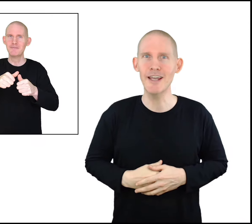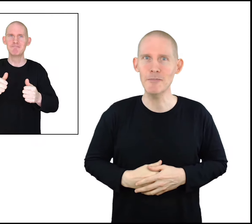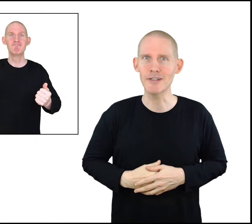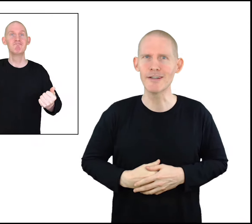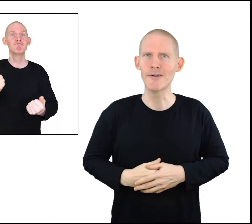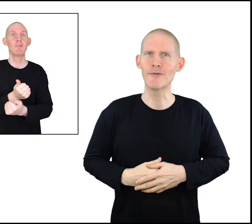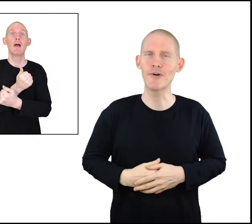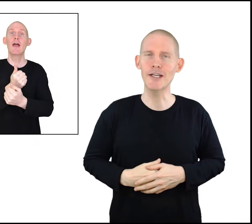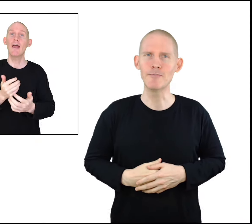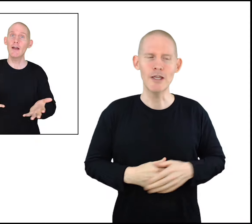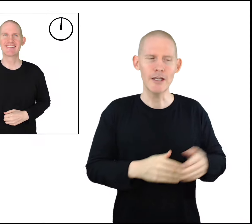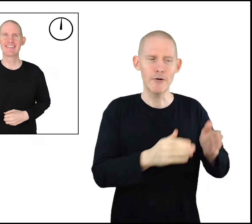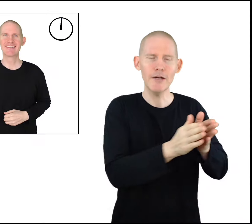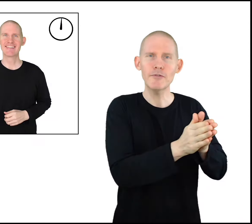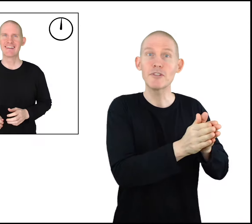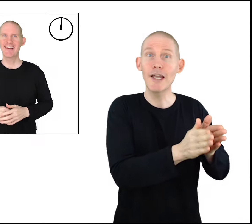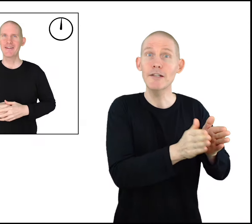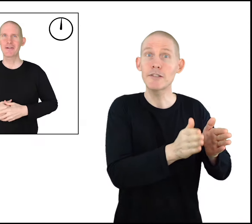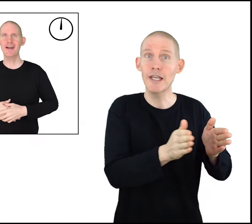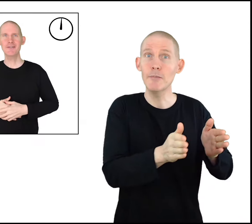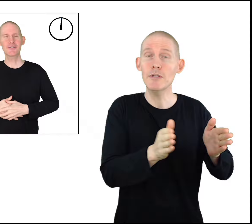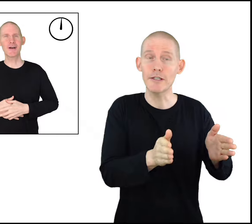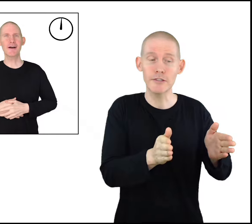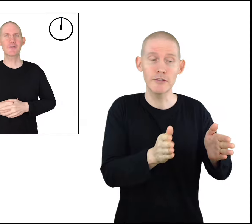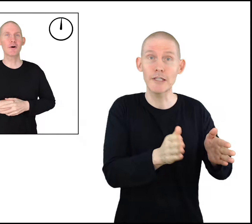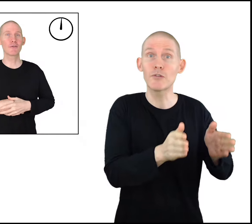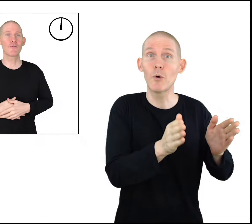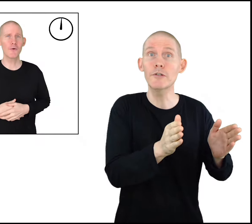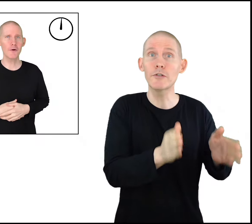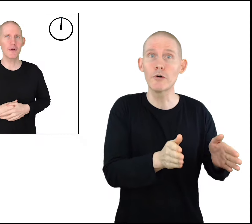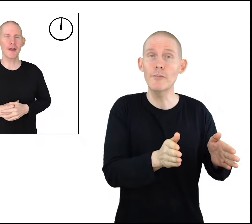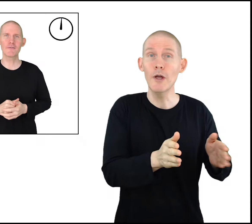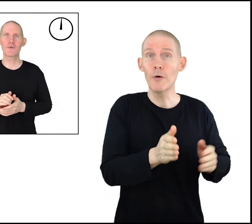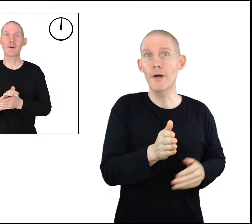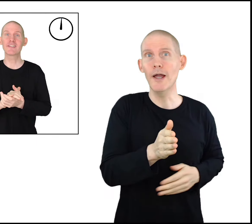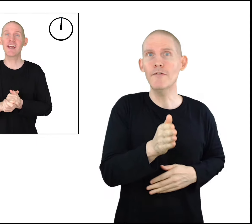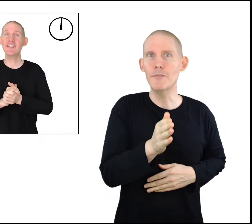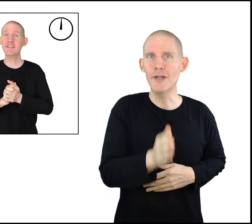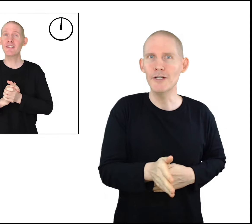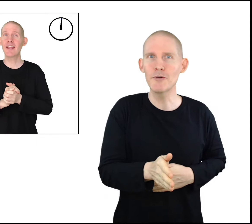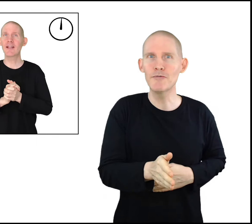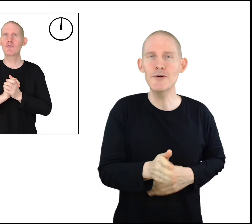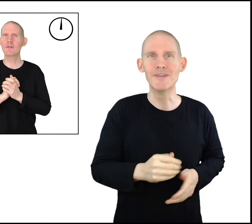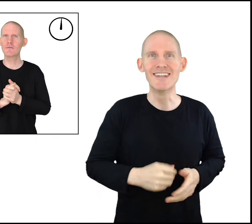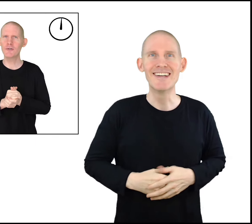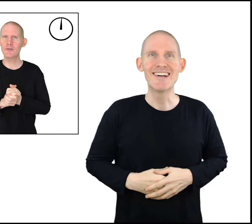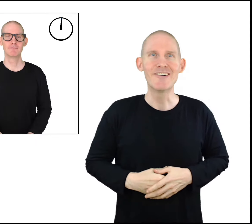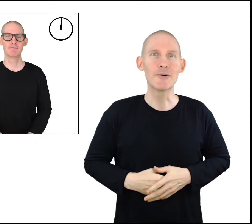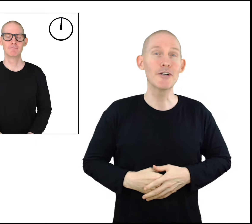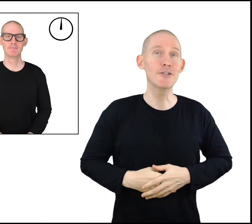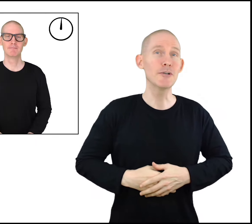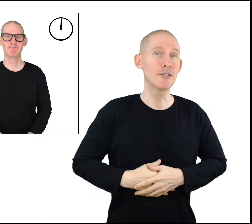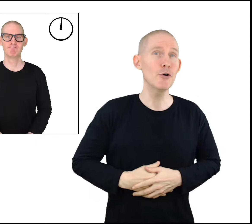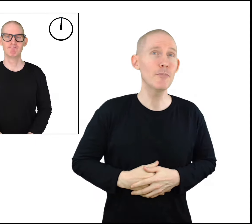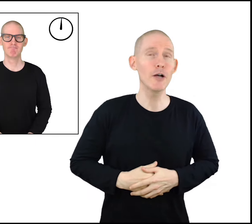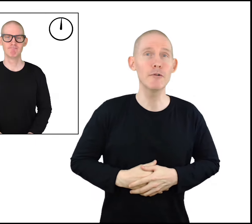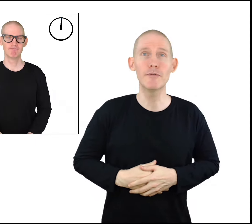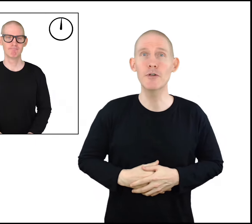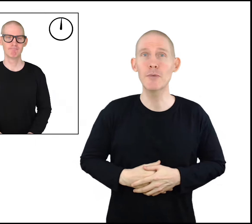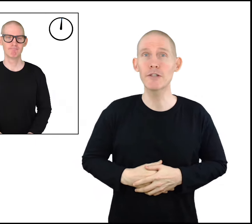statement. Right. Now after 10 statement lessons, that's one group, we'll have mini review. We're going to do a two-part review to make sure you